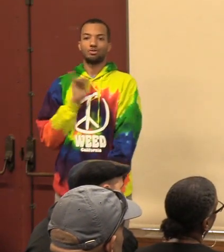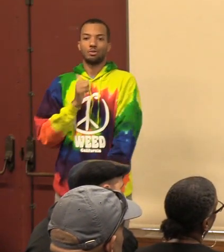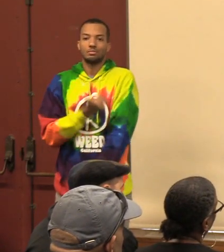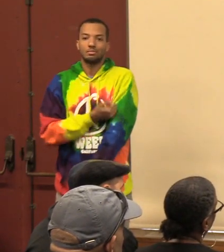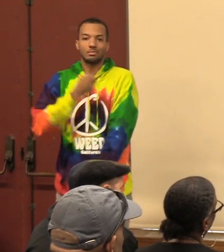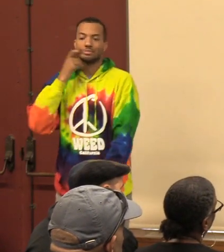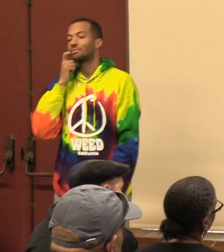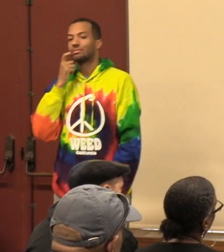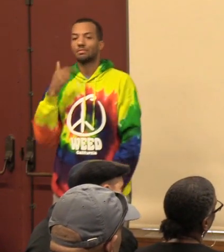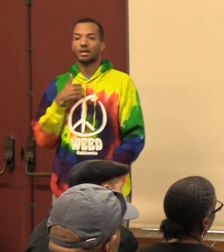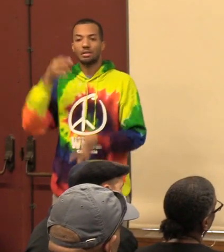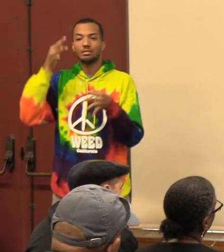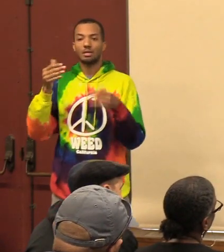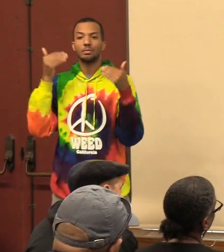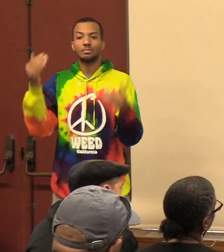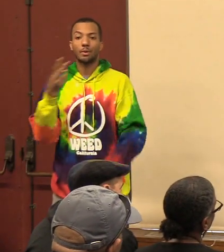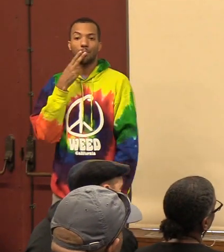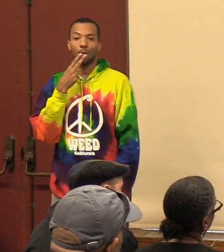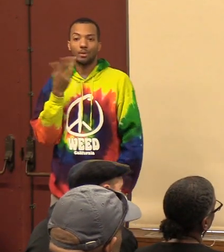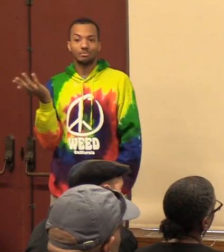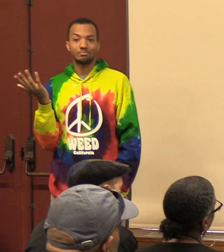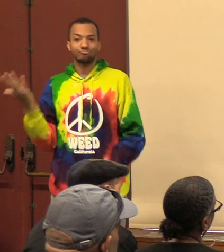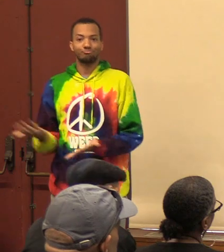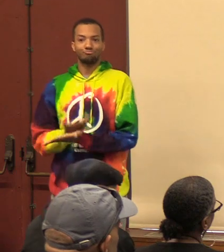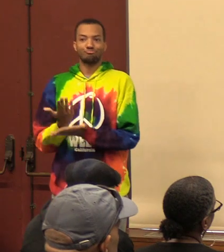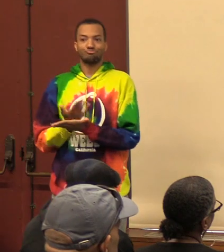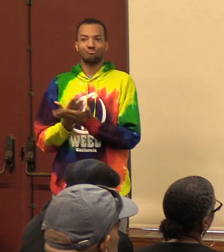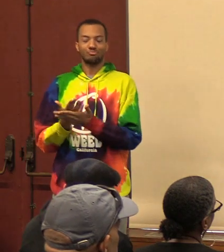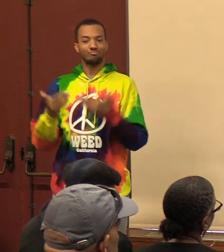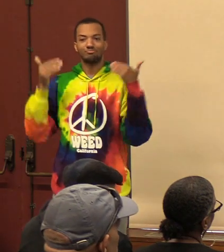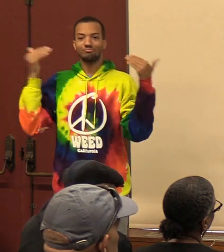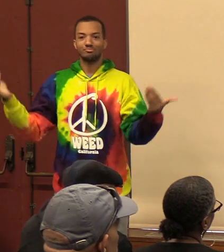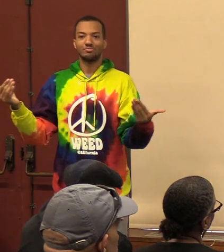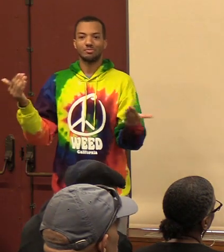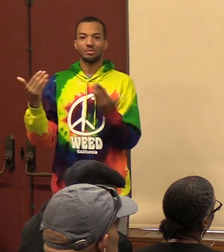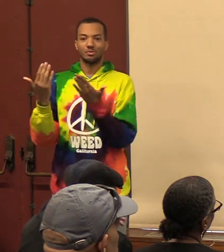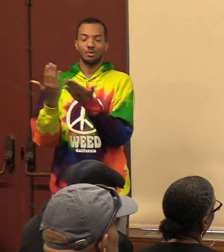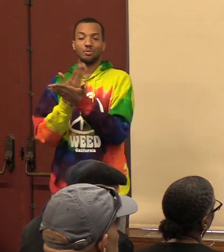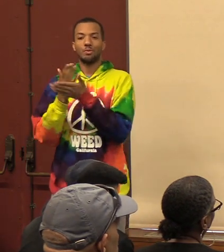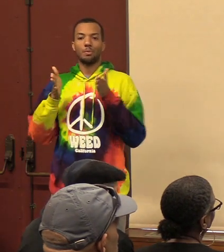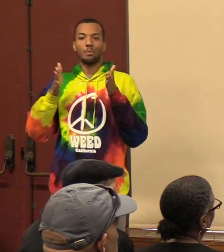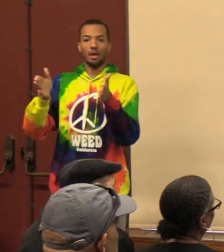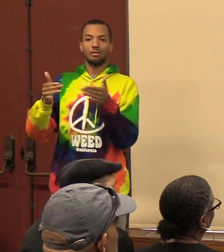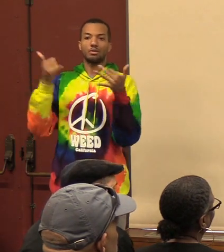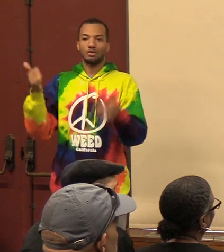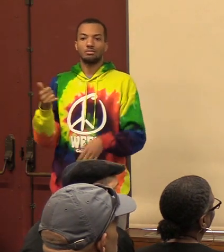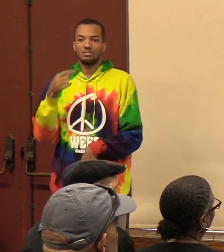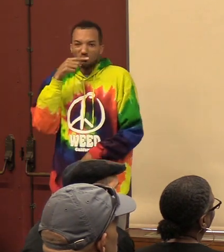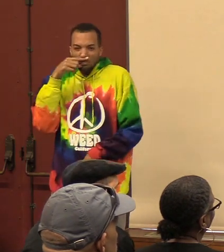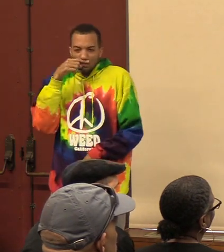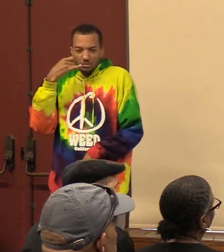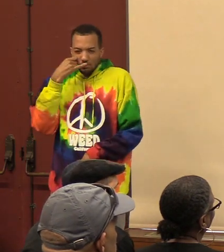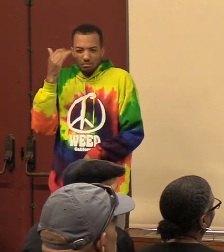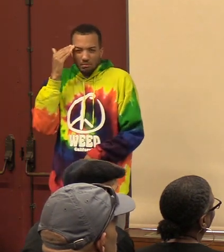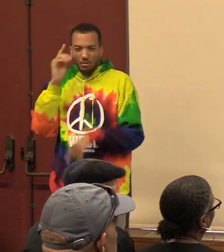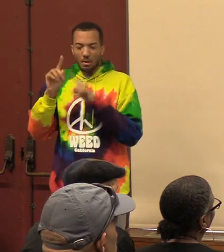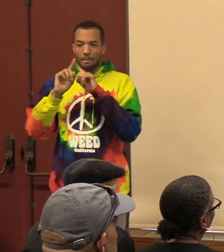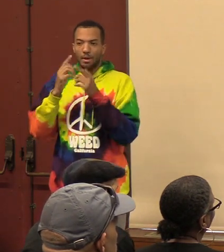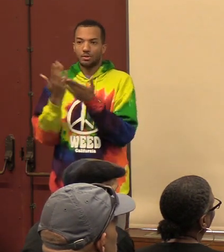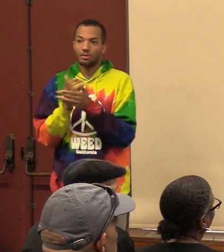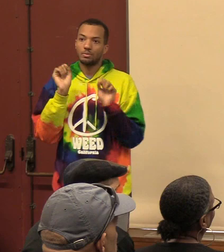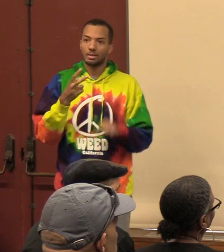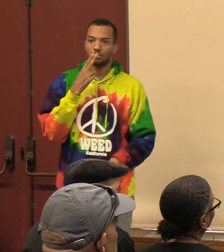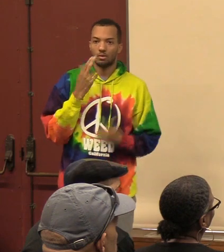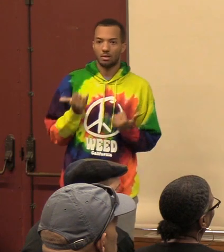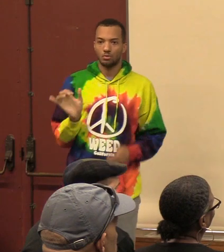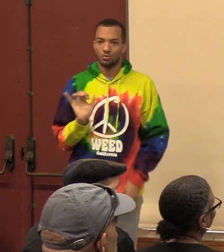I was gonna smoke it. Ooh, it's a new way. It's a brand new way to do cocaine. You know, everybody's snorting it, but it's a brand new way. You can smoke